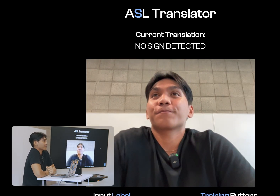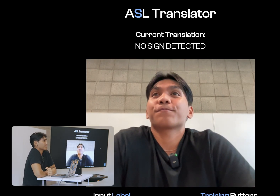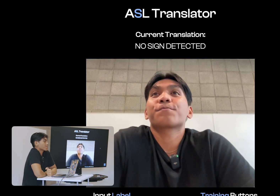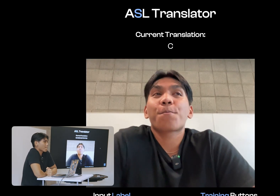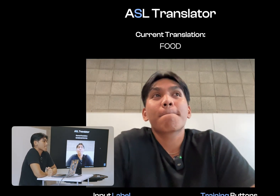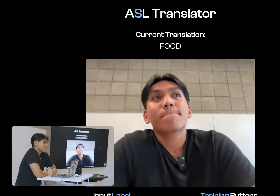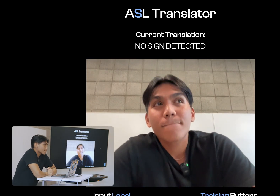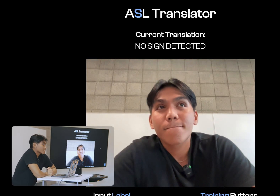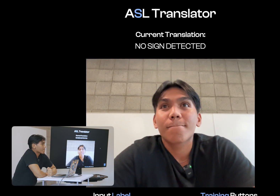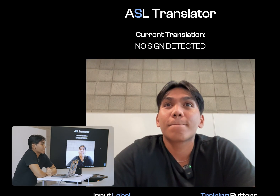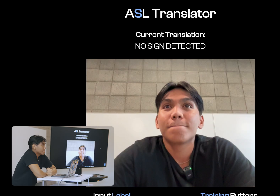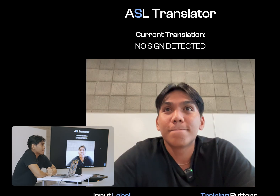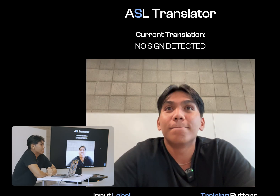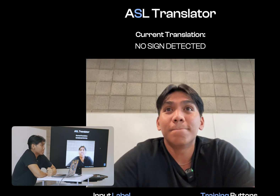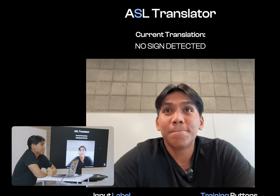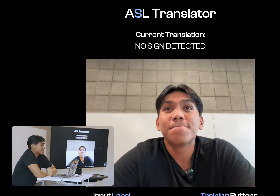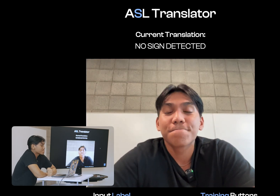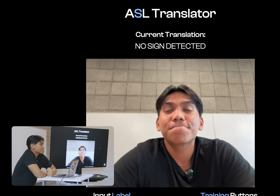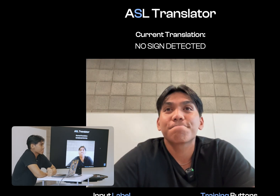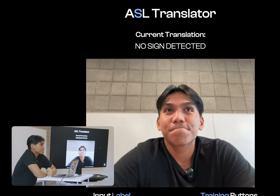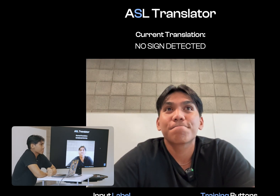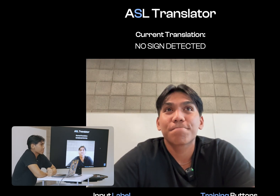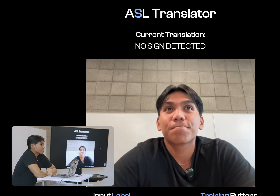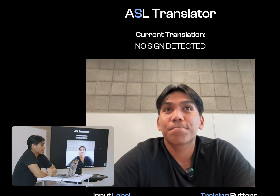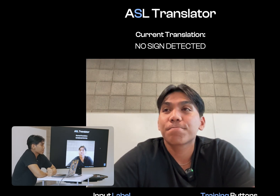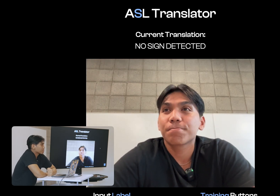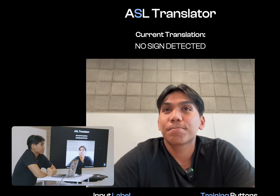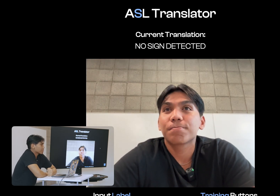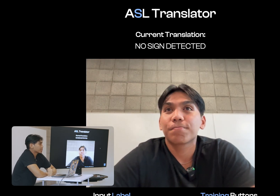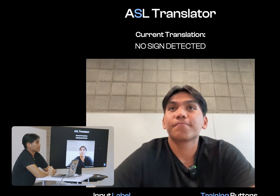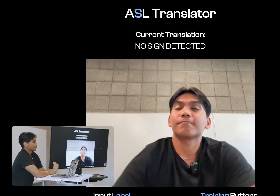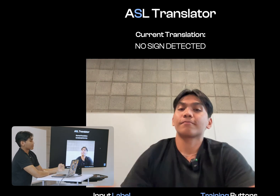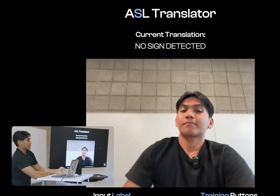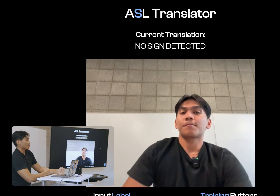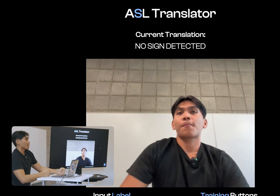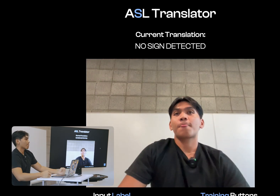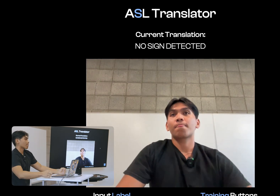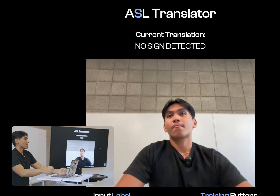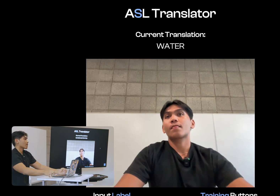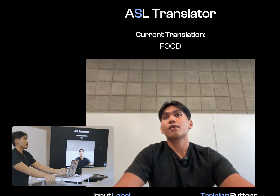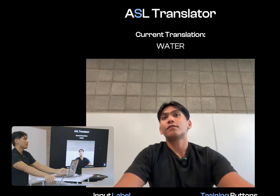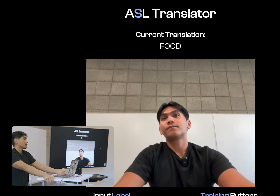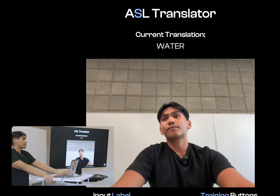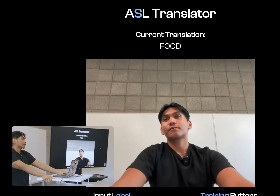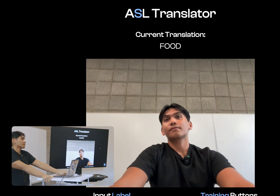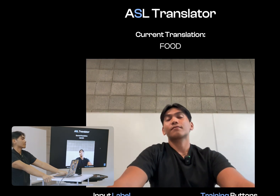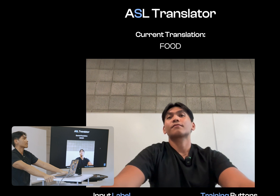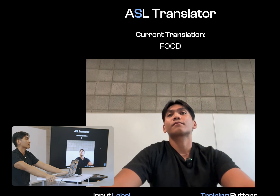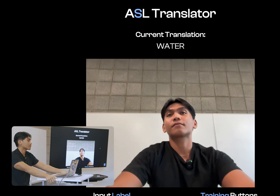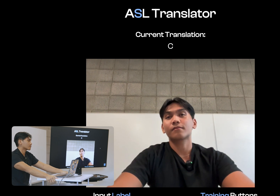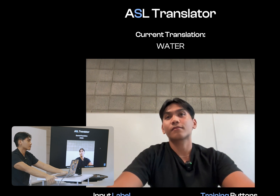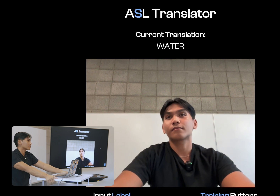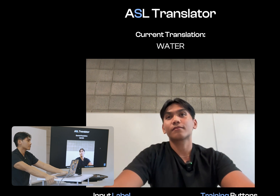they use millions of hours, Mhm. right, across people all over the world. So, like, how would you get enough people, do you think? Like, how